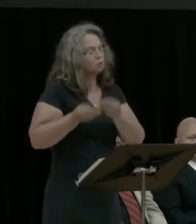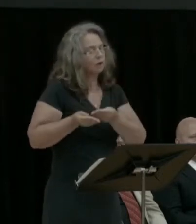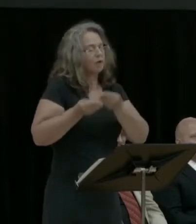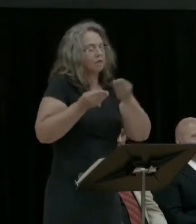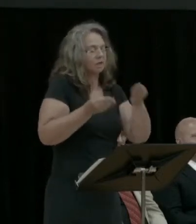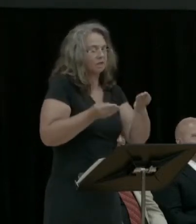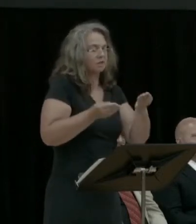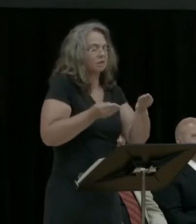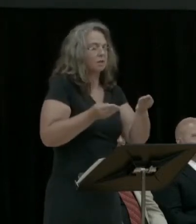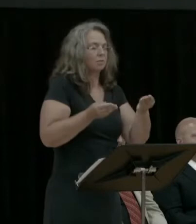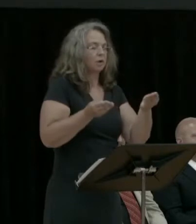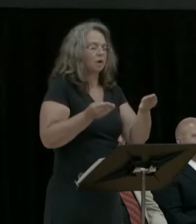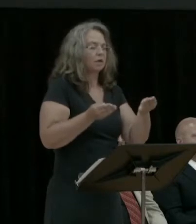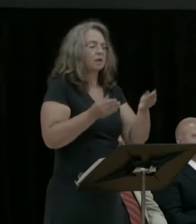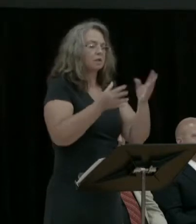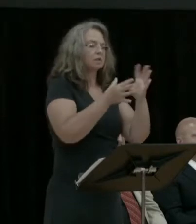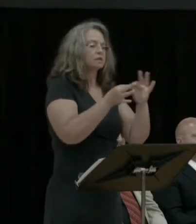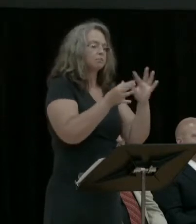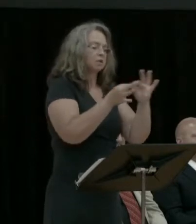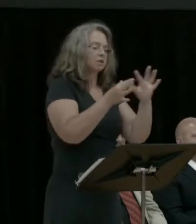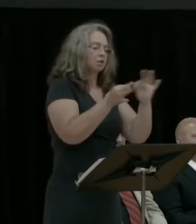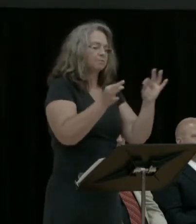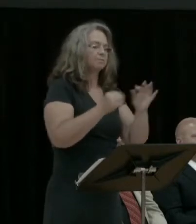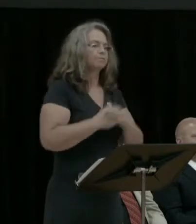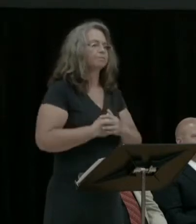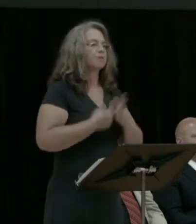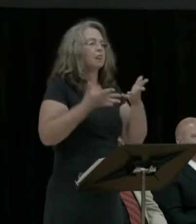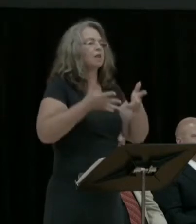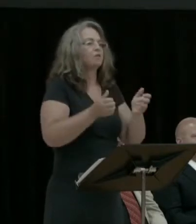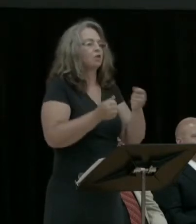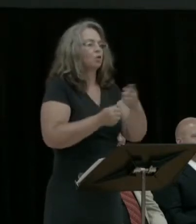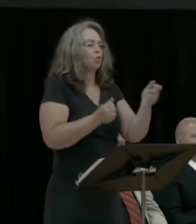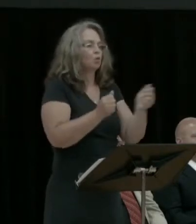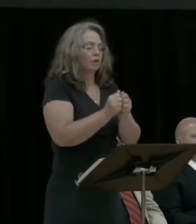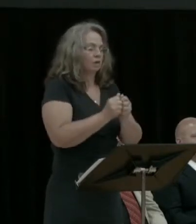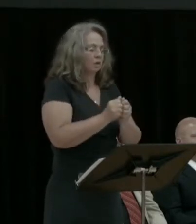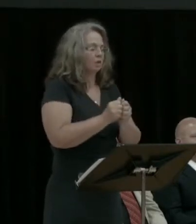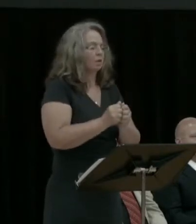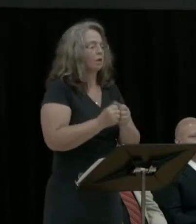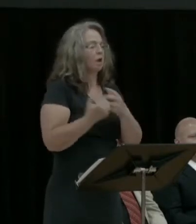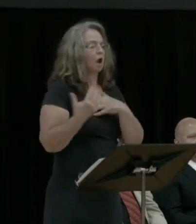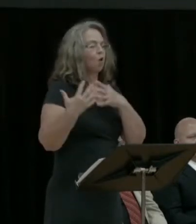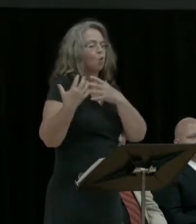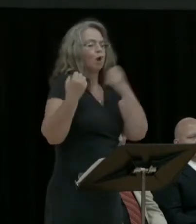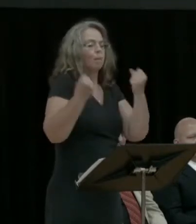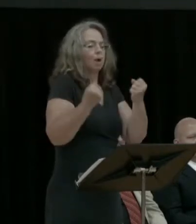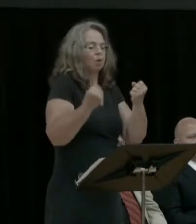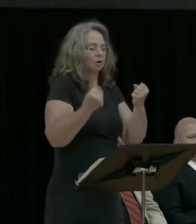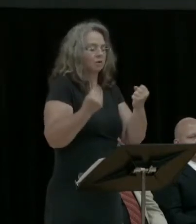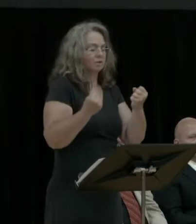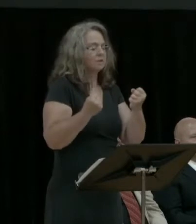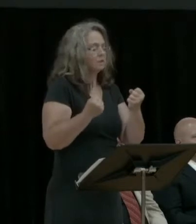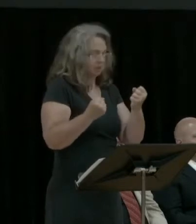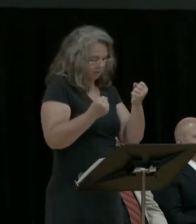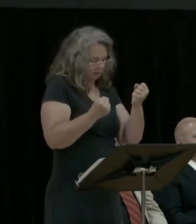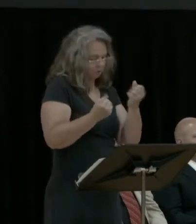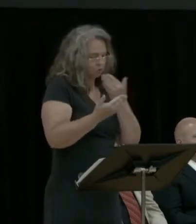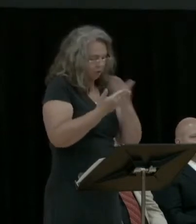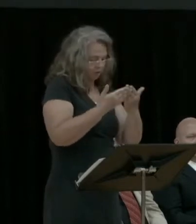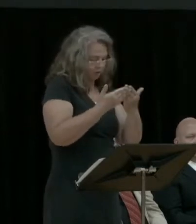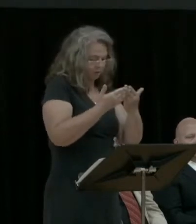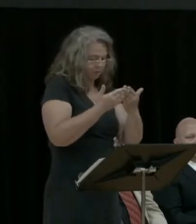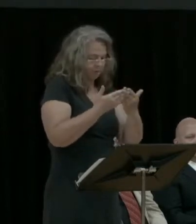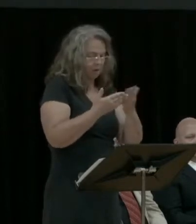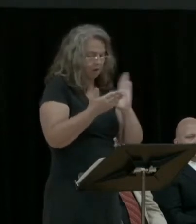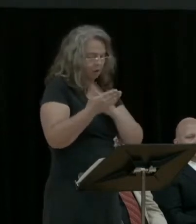guidance. I leave you with this. Our willpower is inevitable. Our intentions are becoming